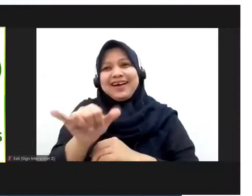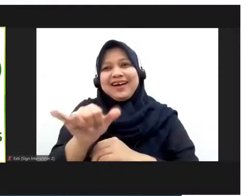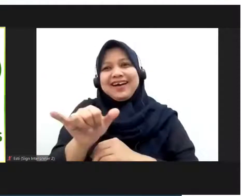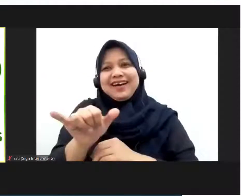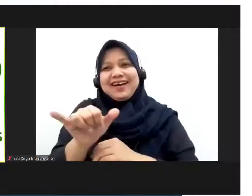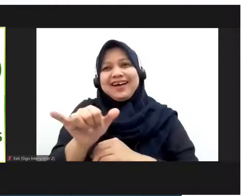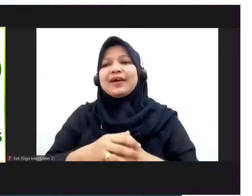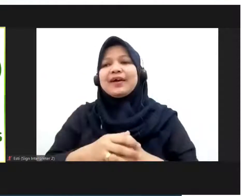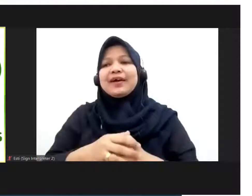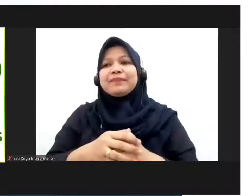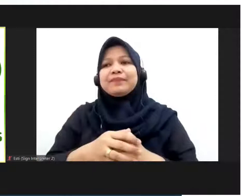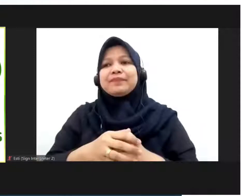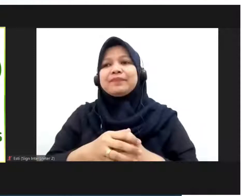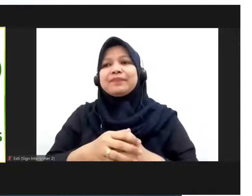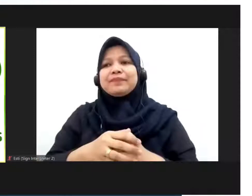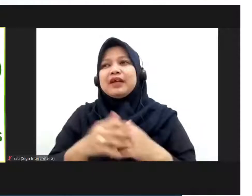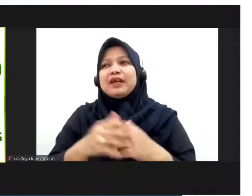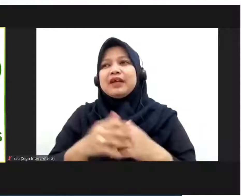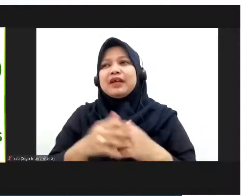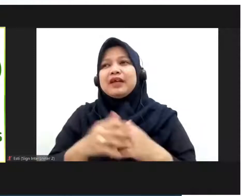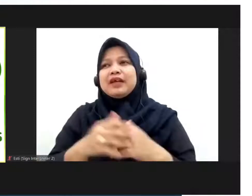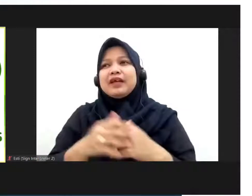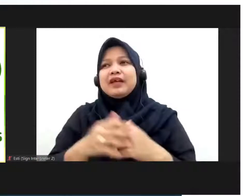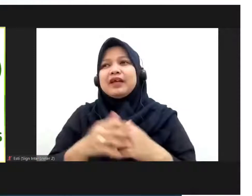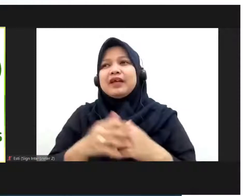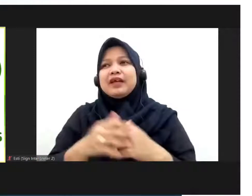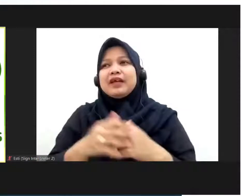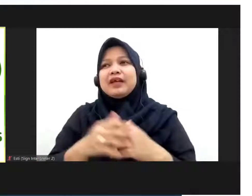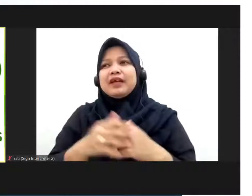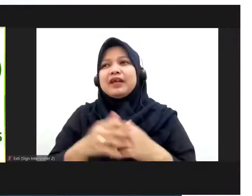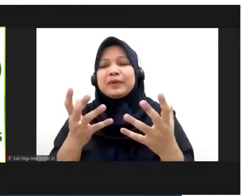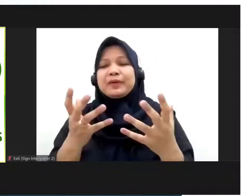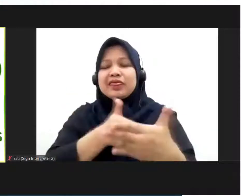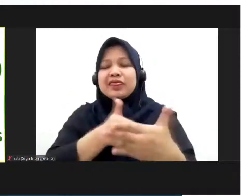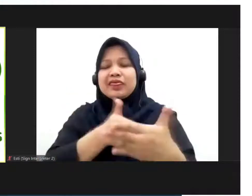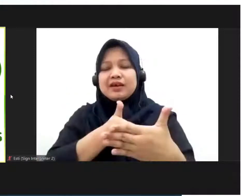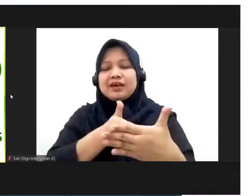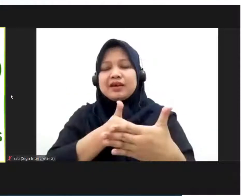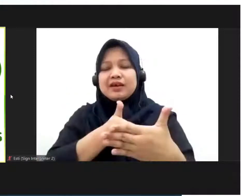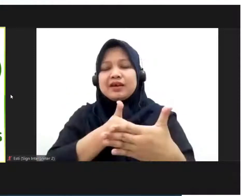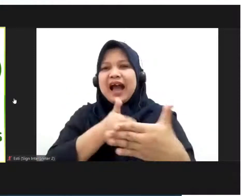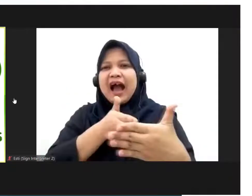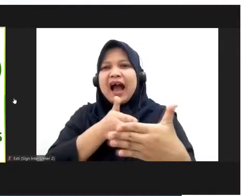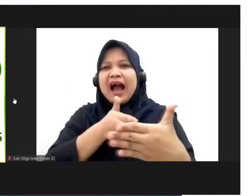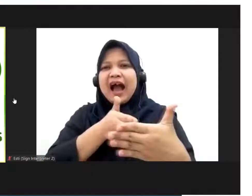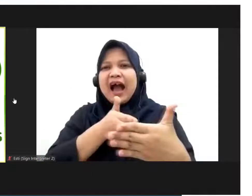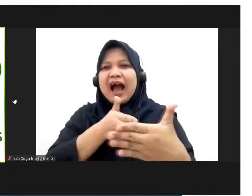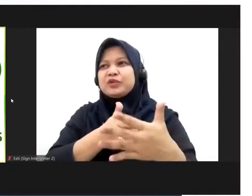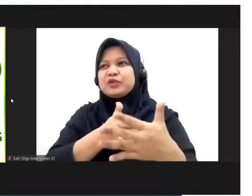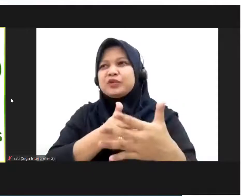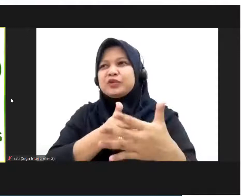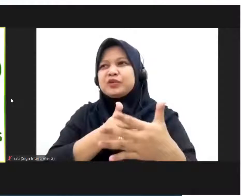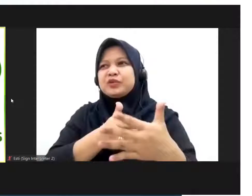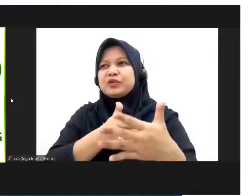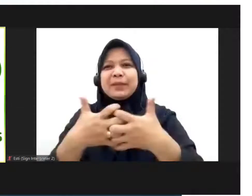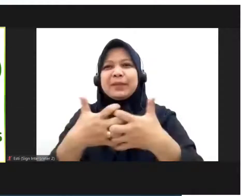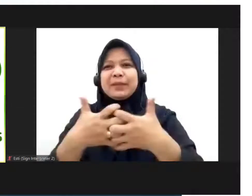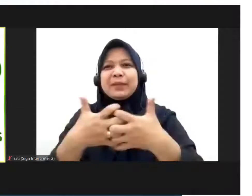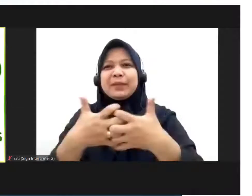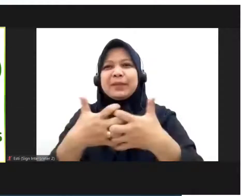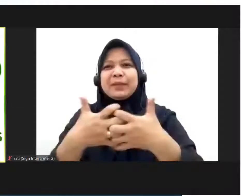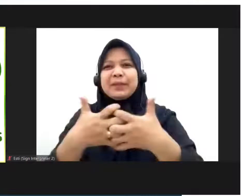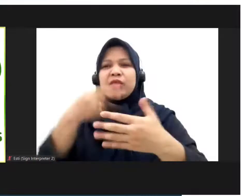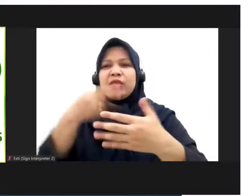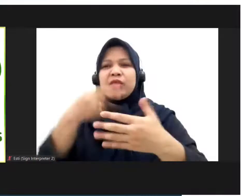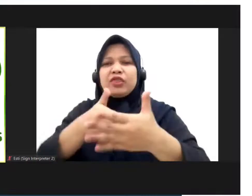not really bounded with so many bureaucratic things, but at least face to face,